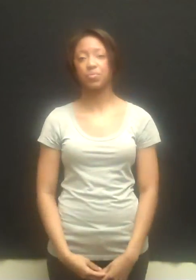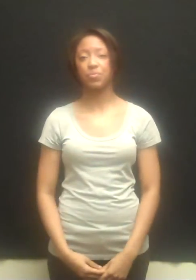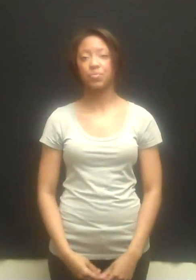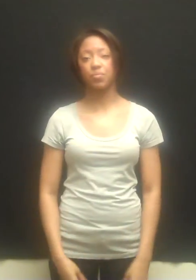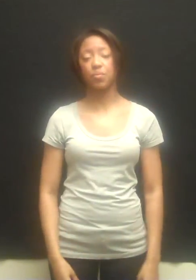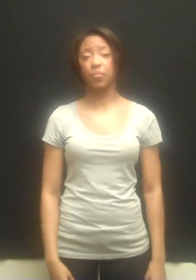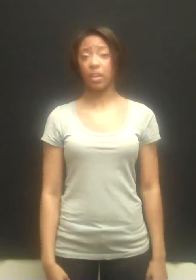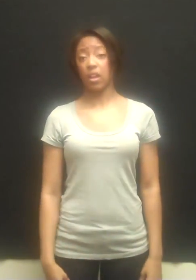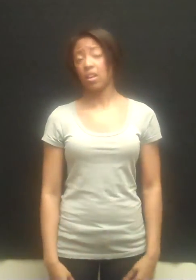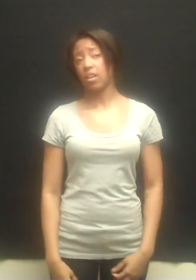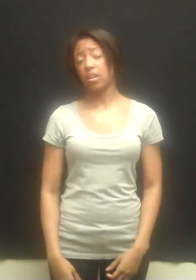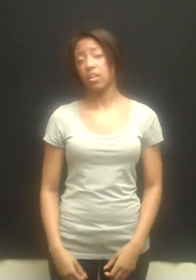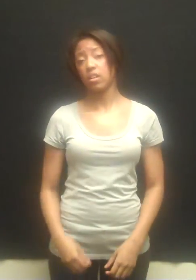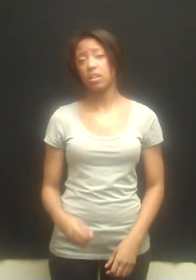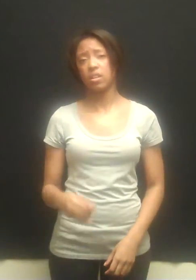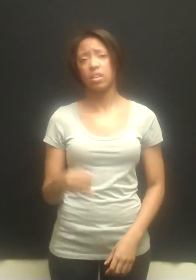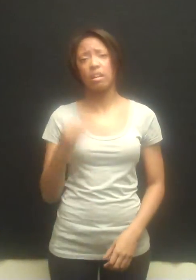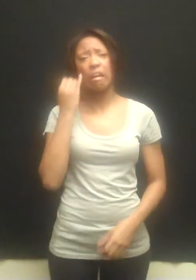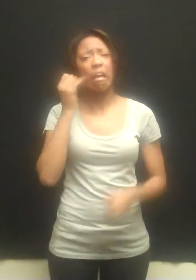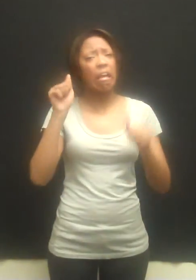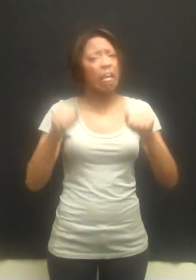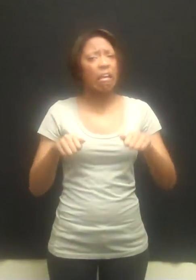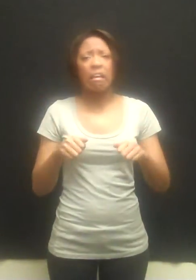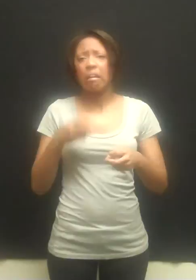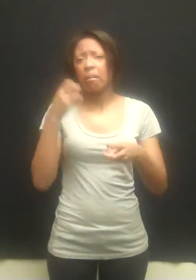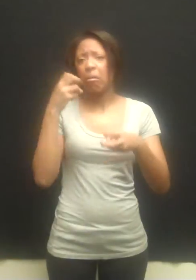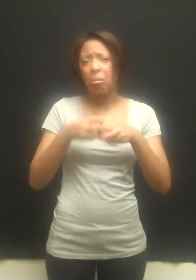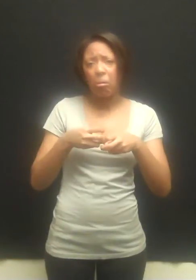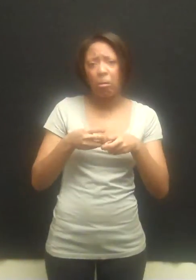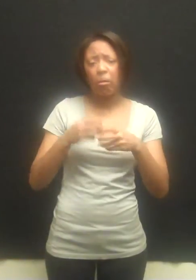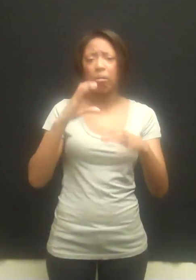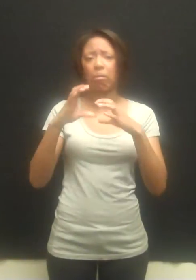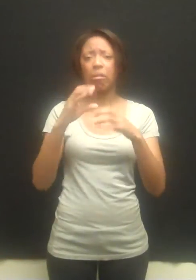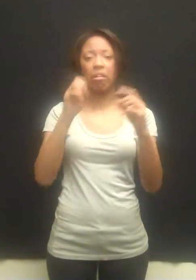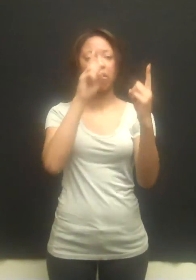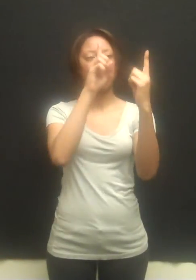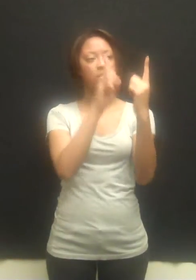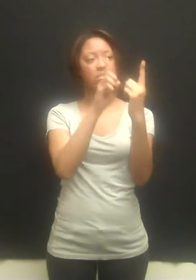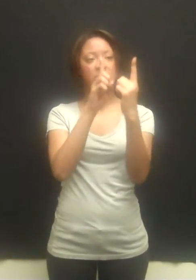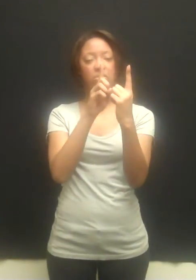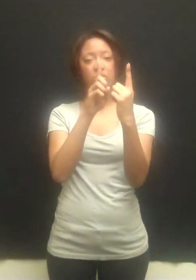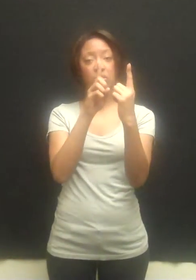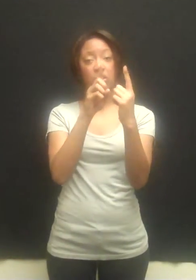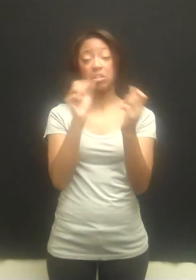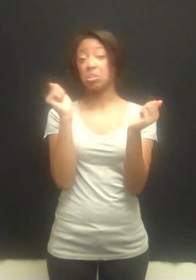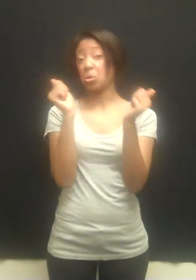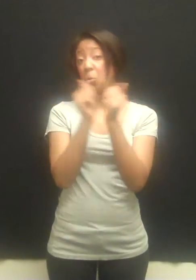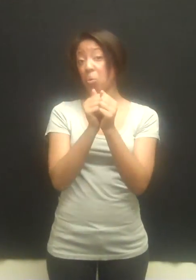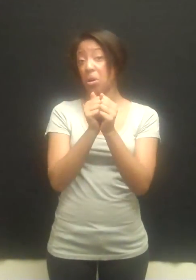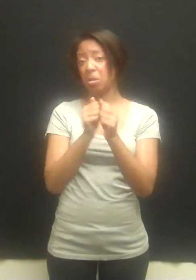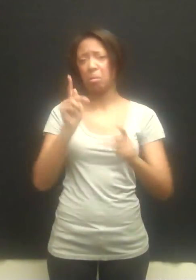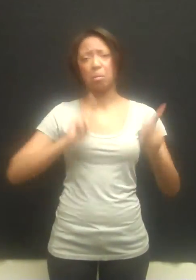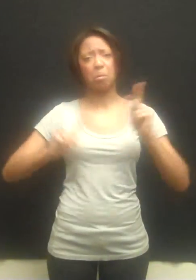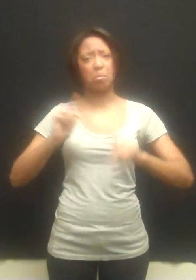It can be difficult to communicate face-to-face with a coworker, but there are many technologies and options for overcoming this